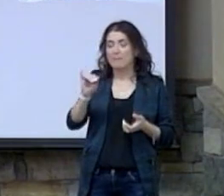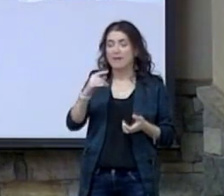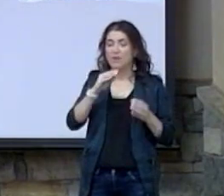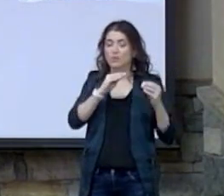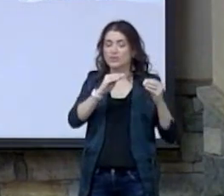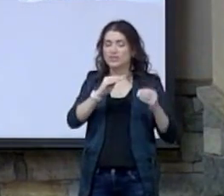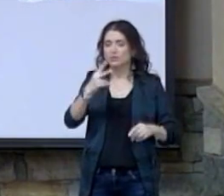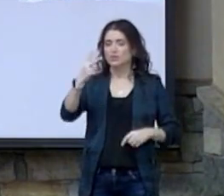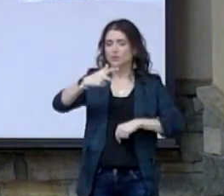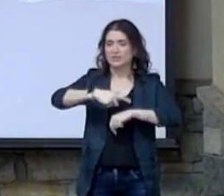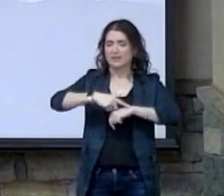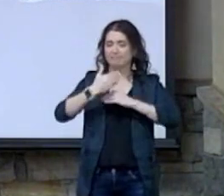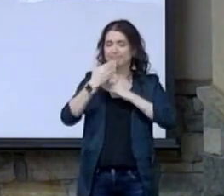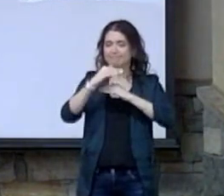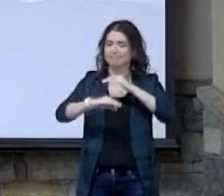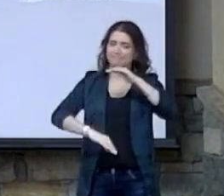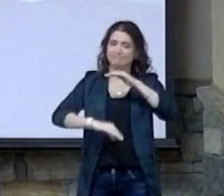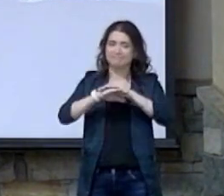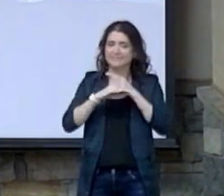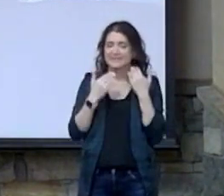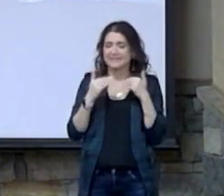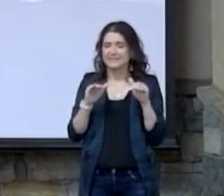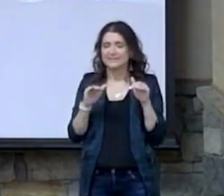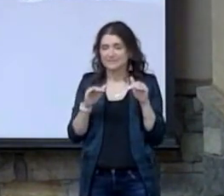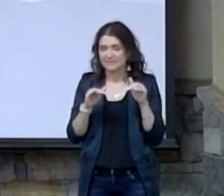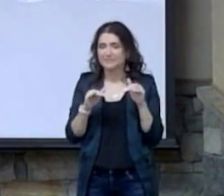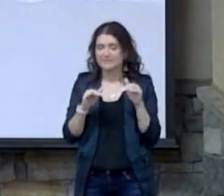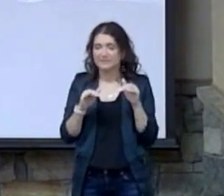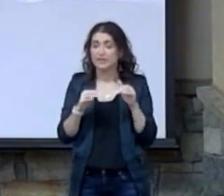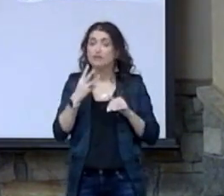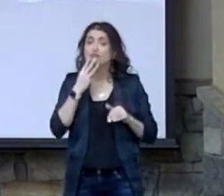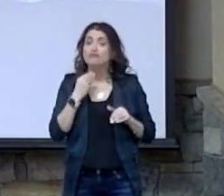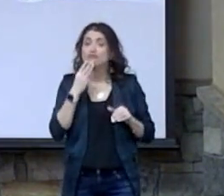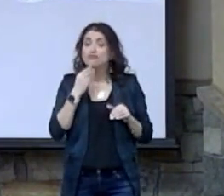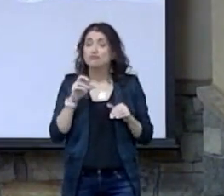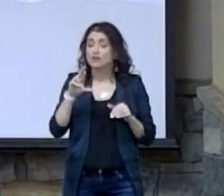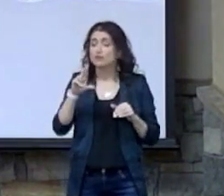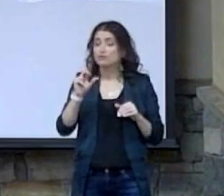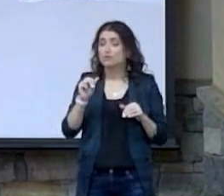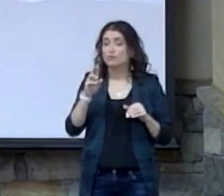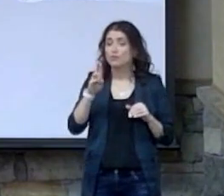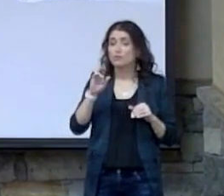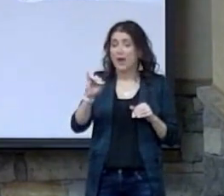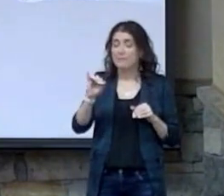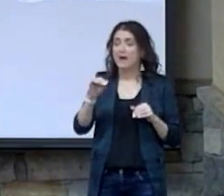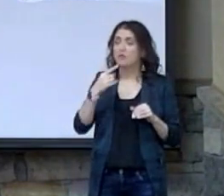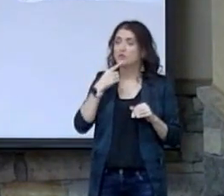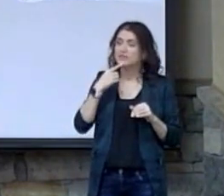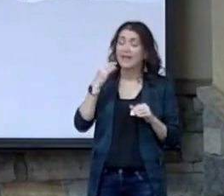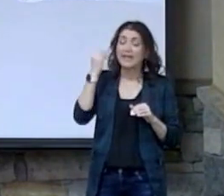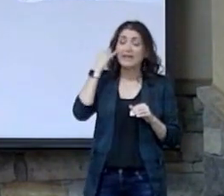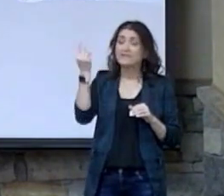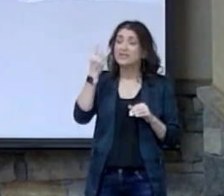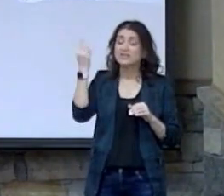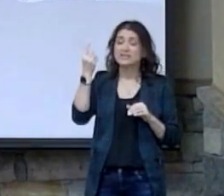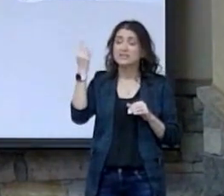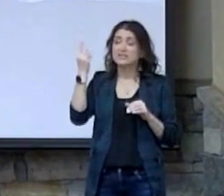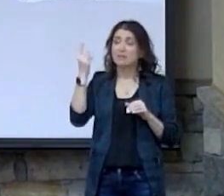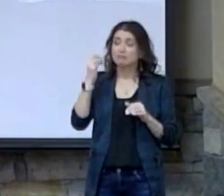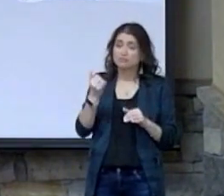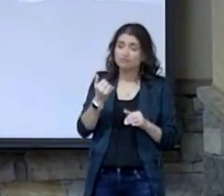times. 3 times is how much you forgive. Jewish rabbis would say, if someone commits a trespass against